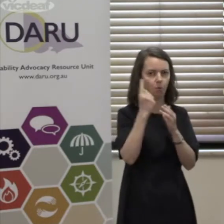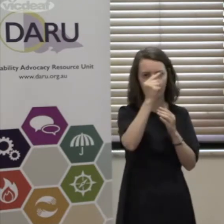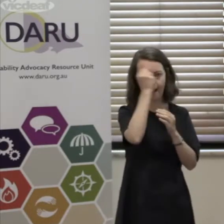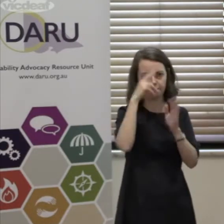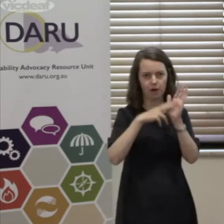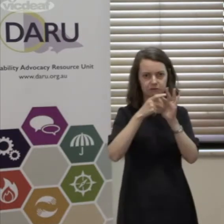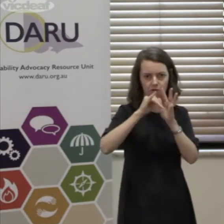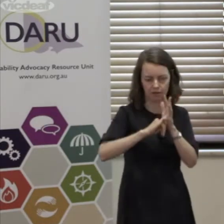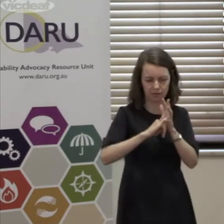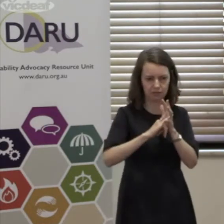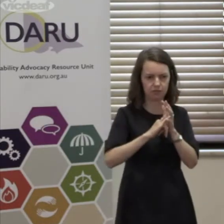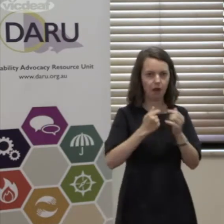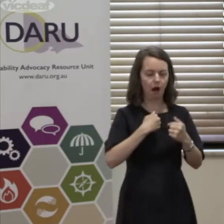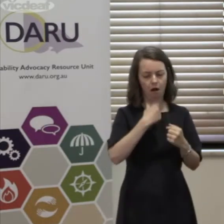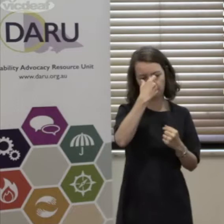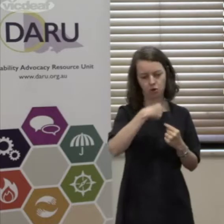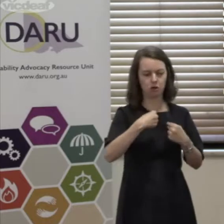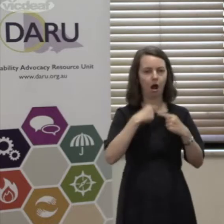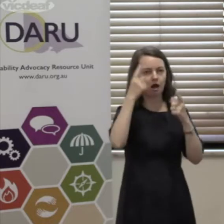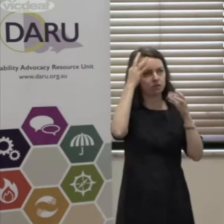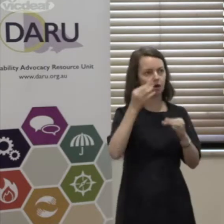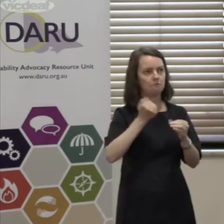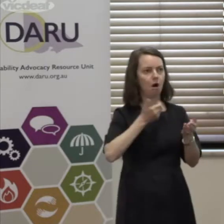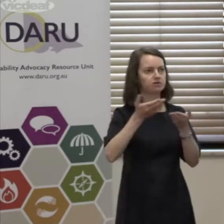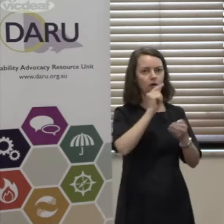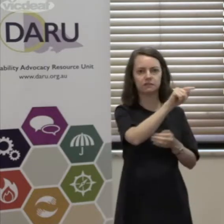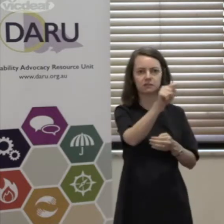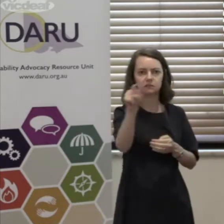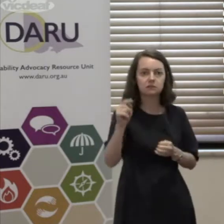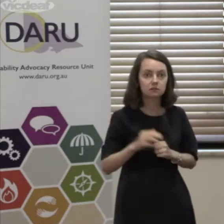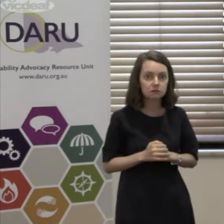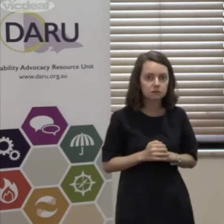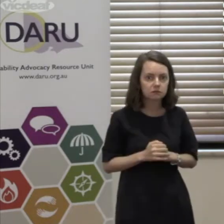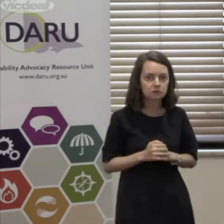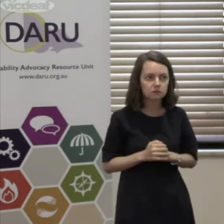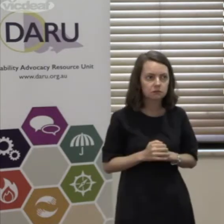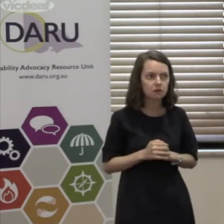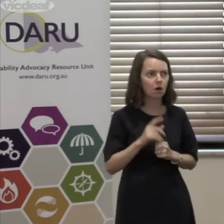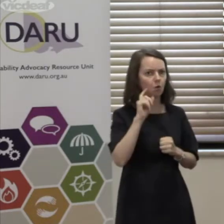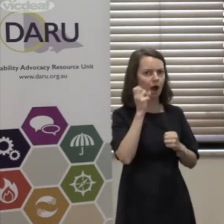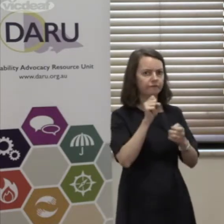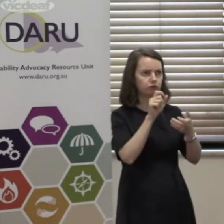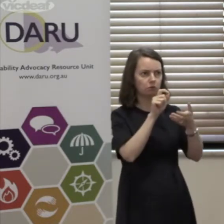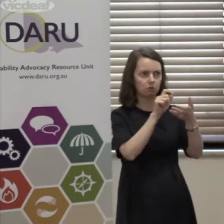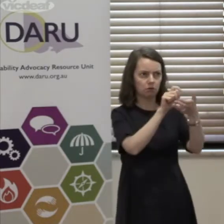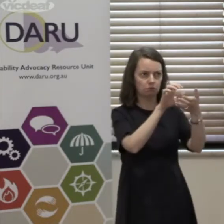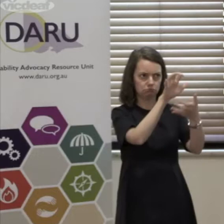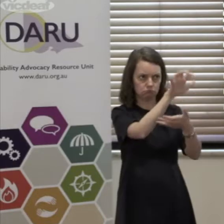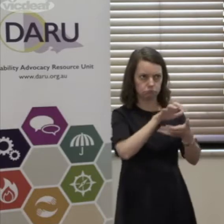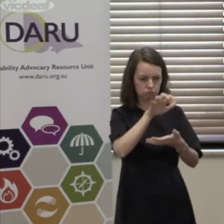scheme. You can choose your providers. You will normally need to make a written agreement with your providers to do this.